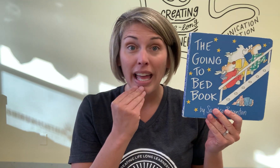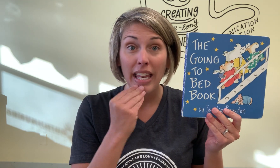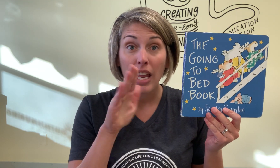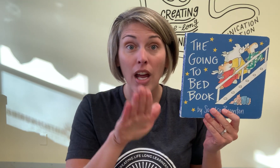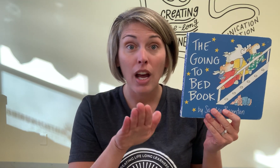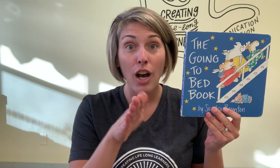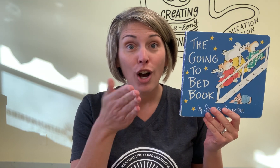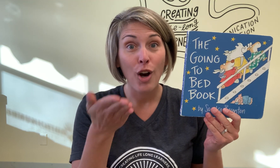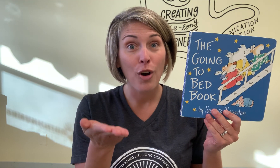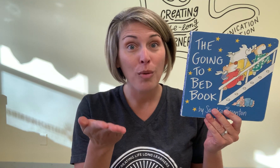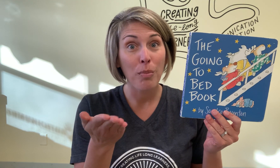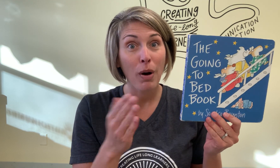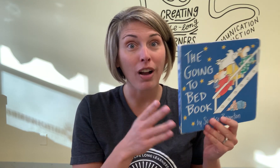Bed Book.